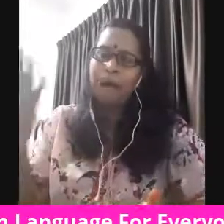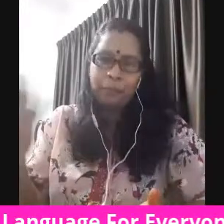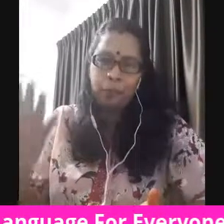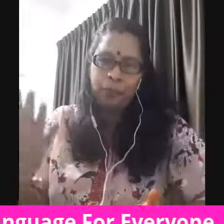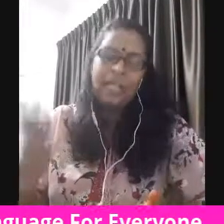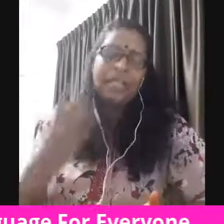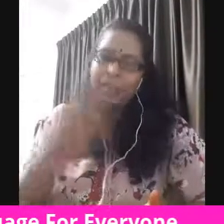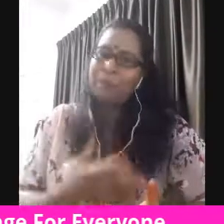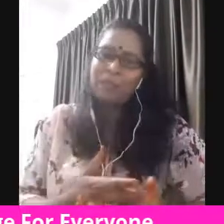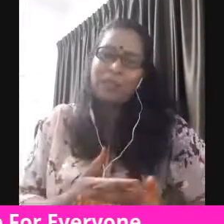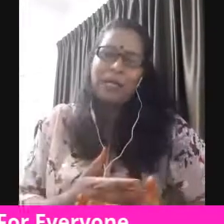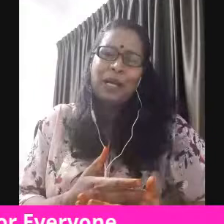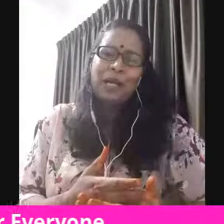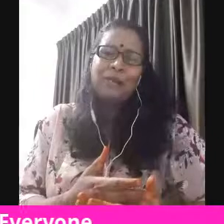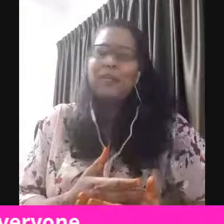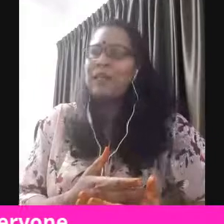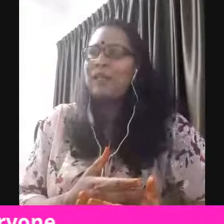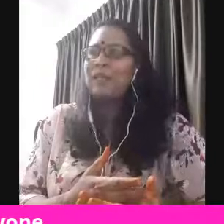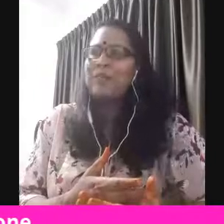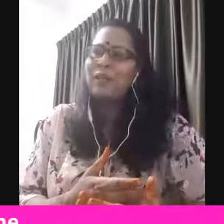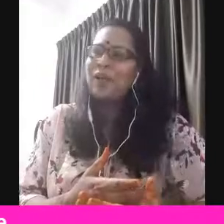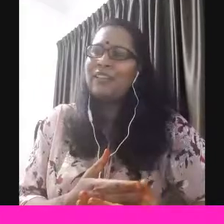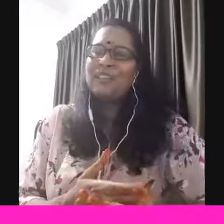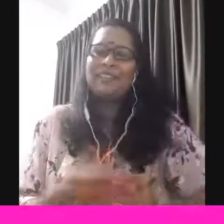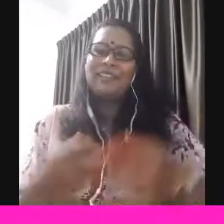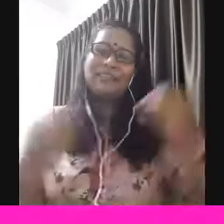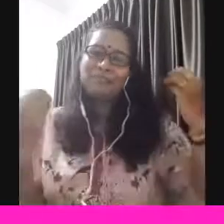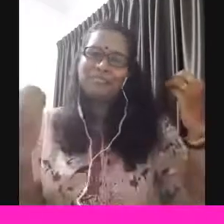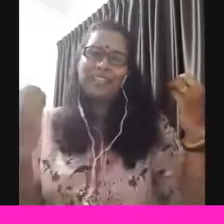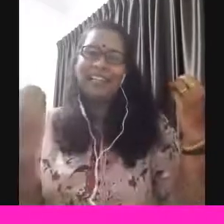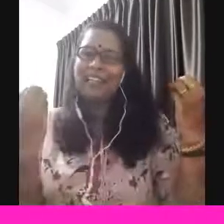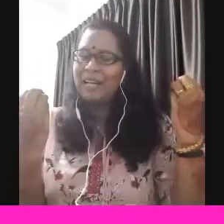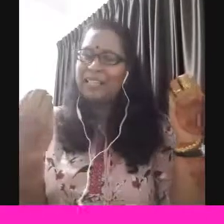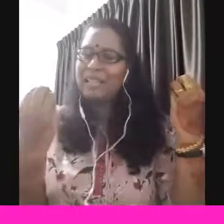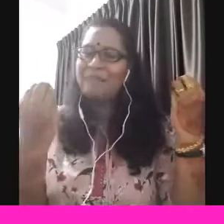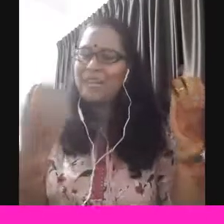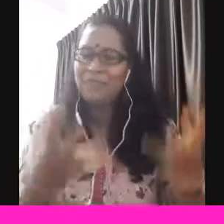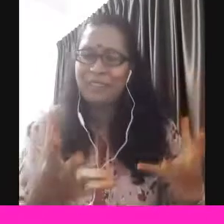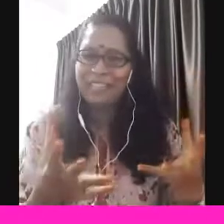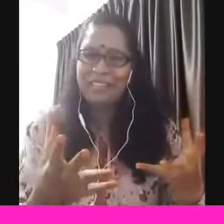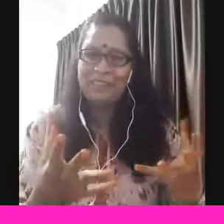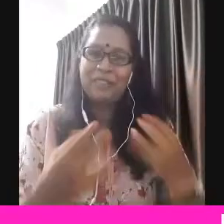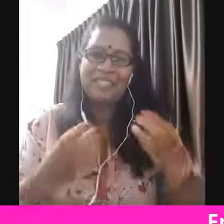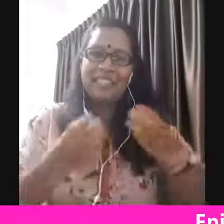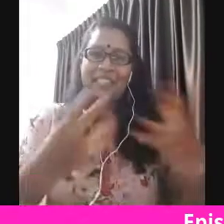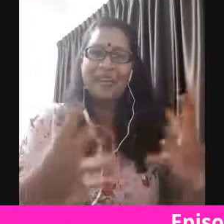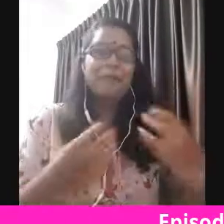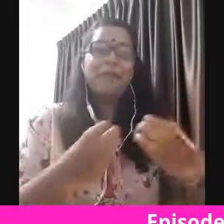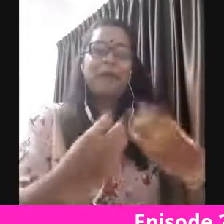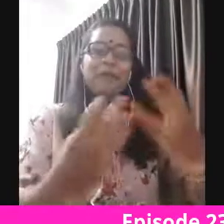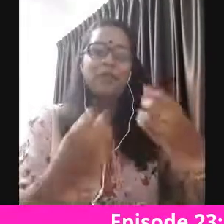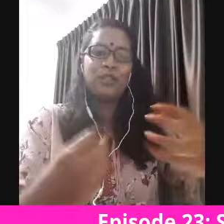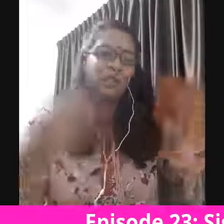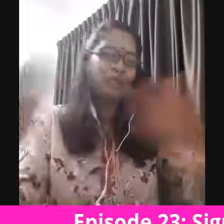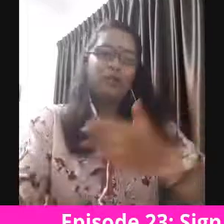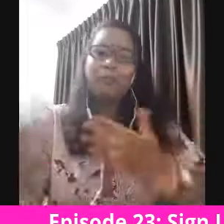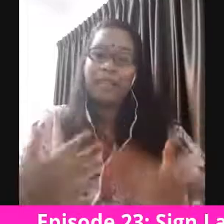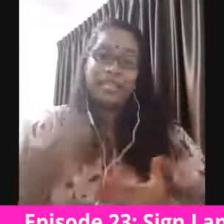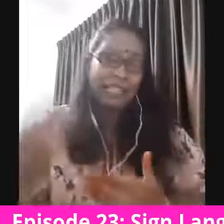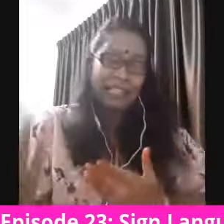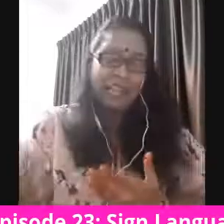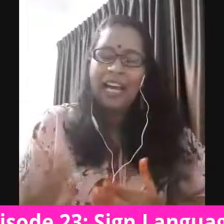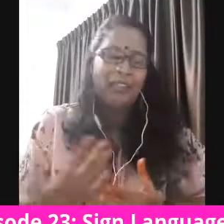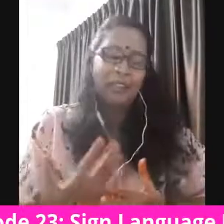We will buy books. Sometimes we will not asking money for that. We will just prepare modules. We